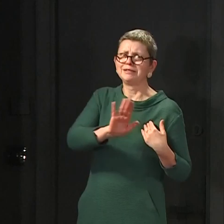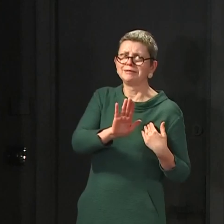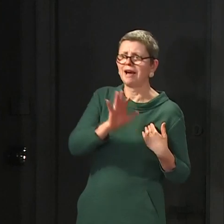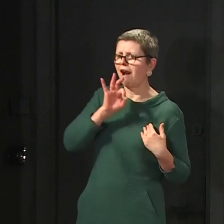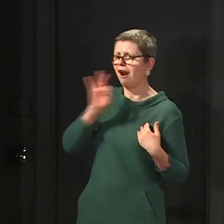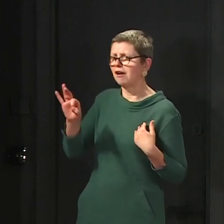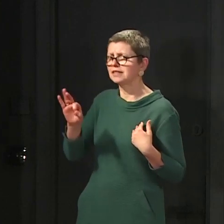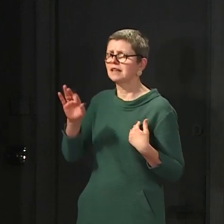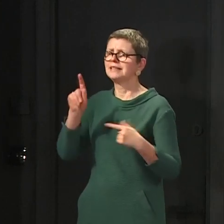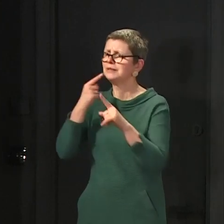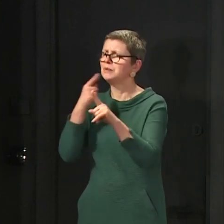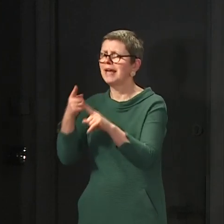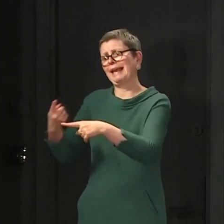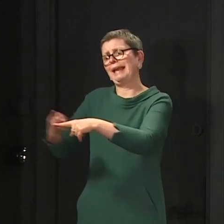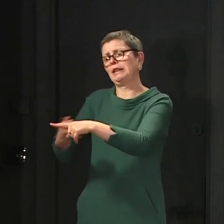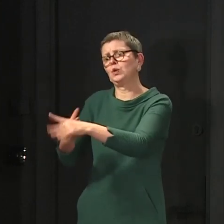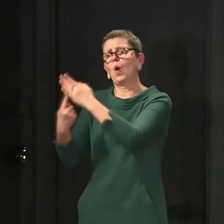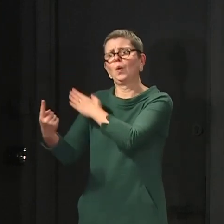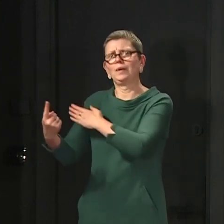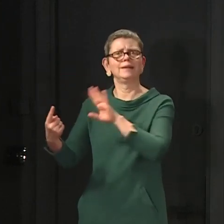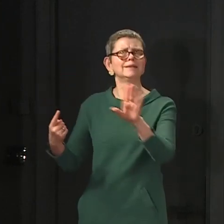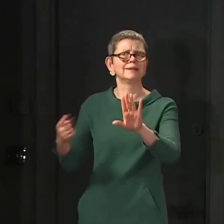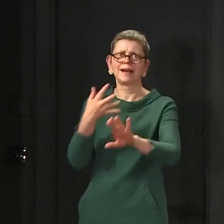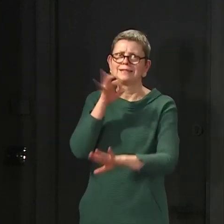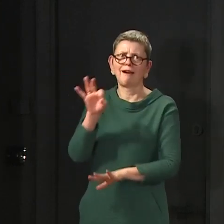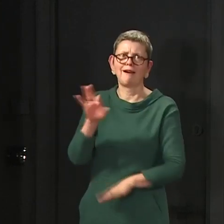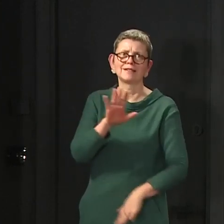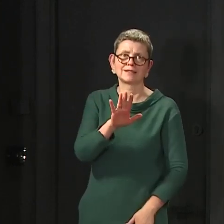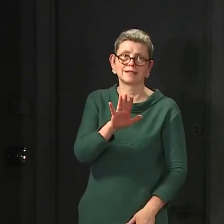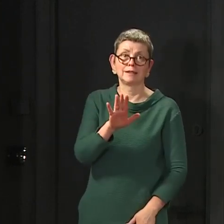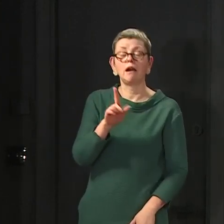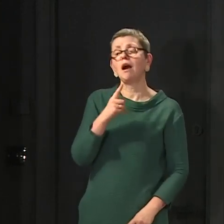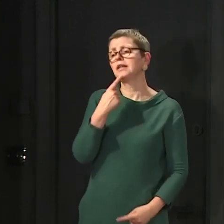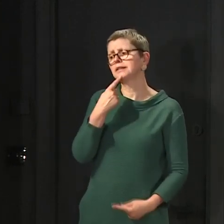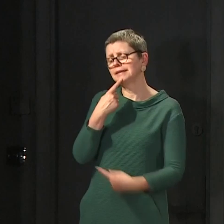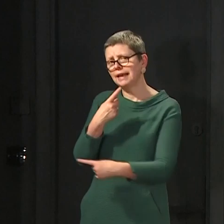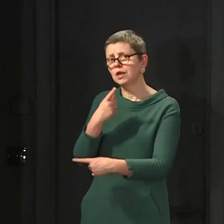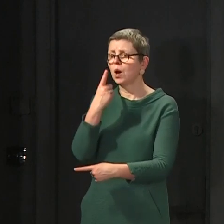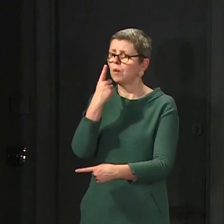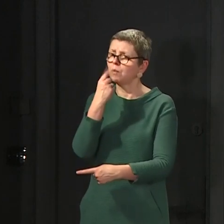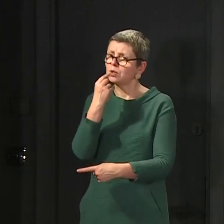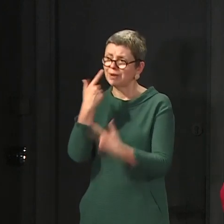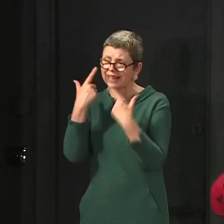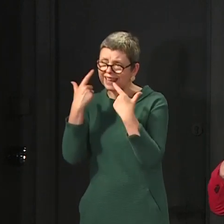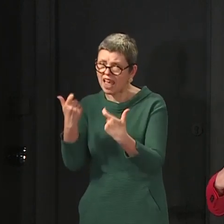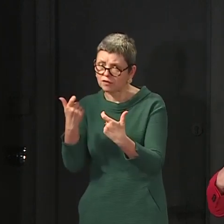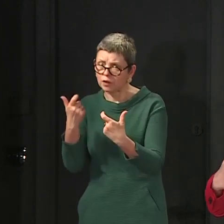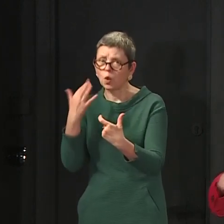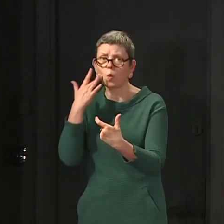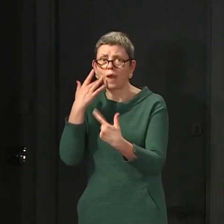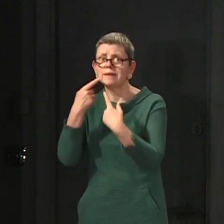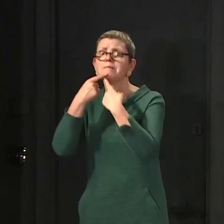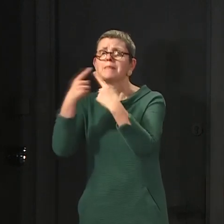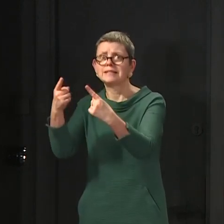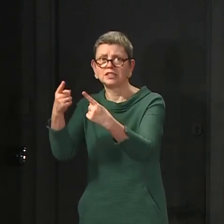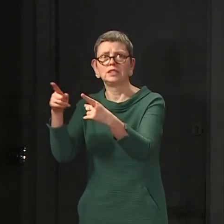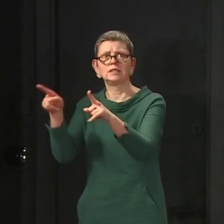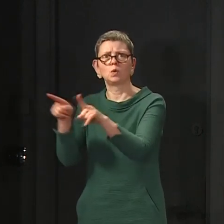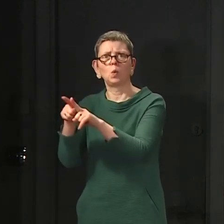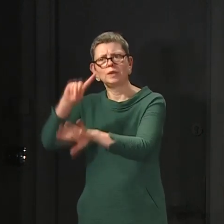I have asked, and hopefully this will happen, for the Prime Minister to be very careful when he is giving any messages or announcing